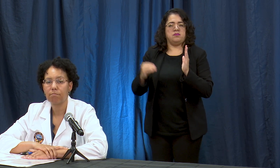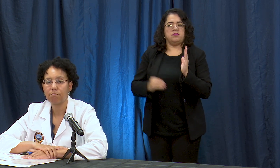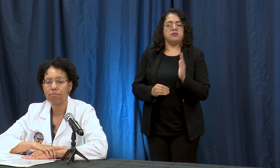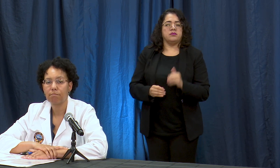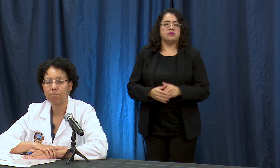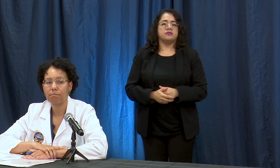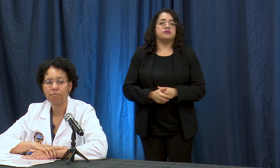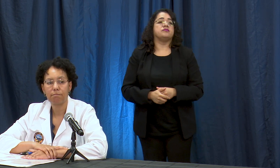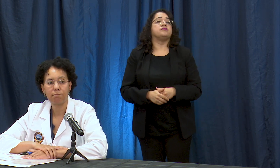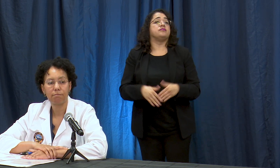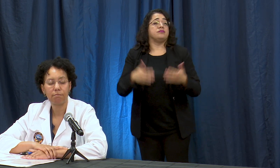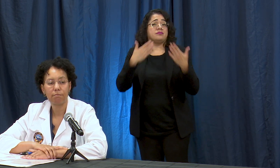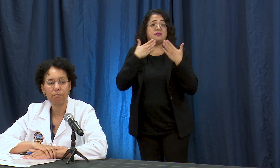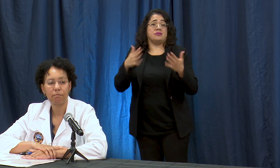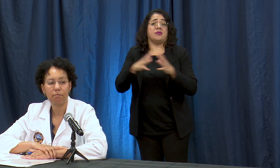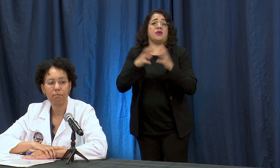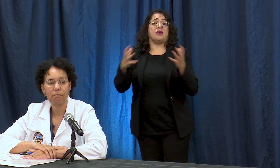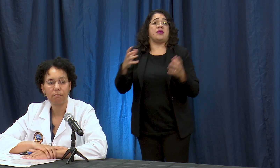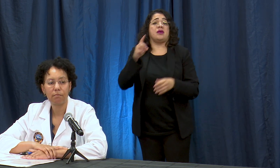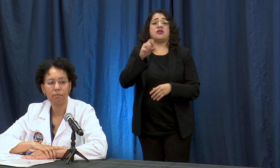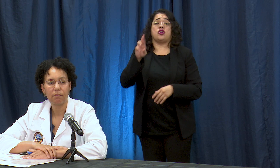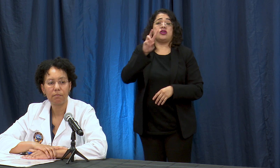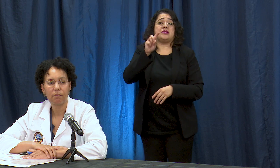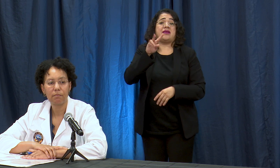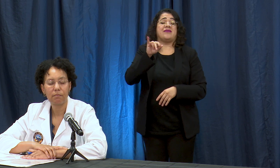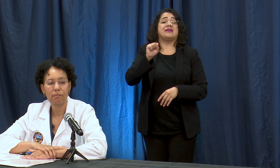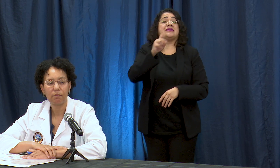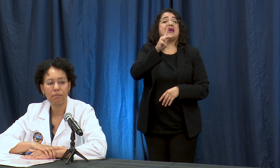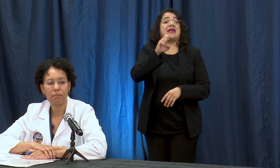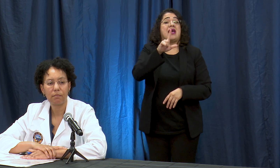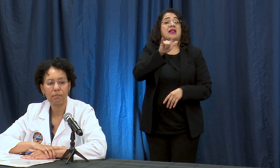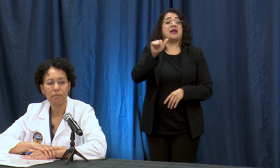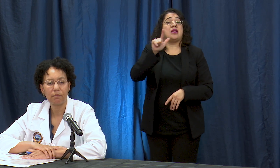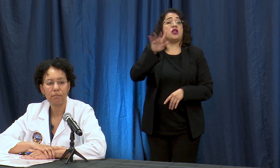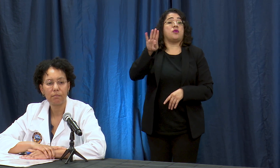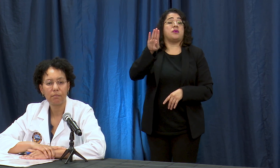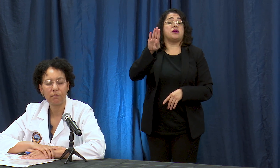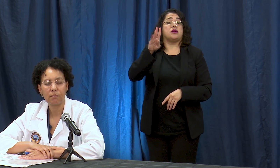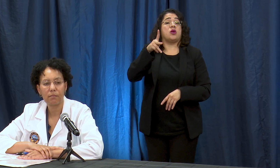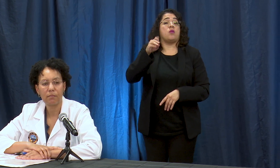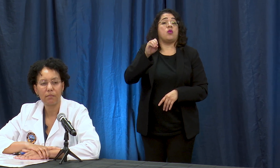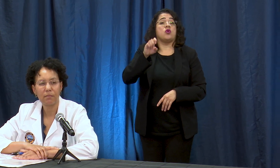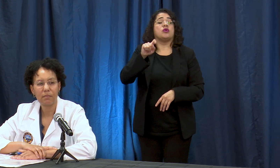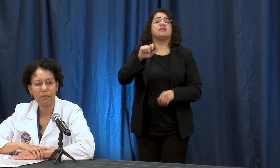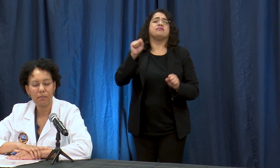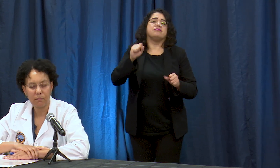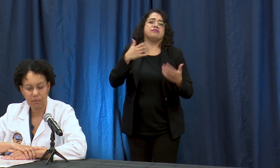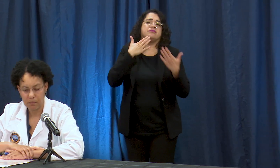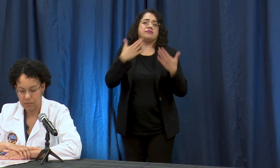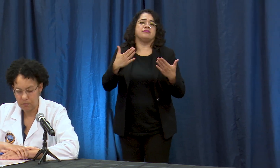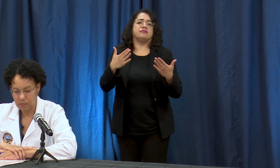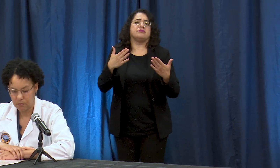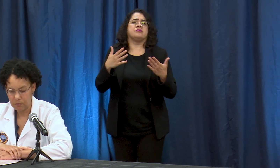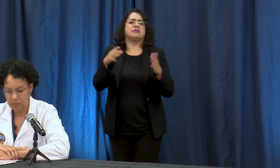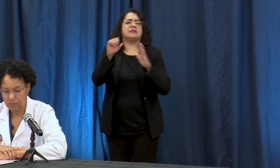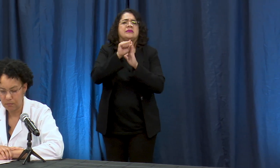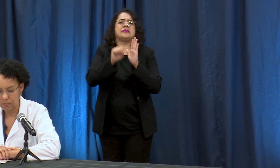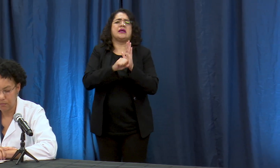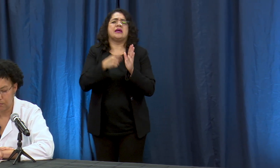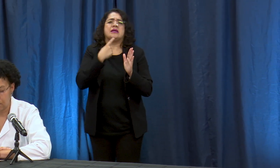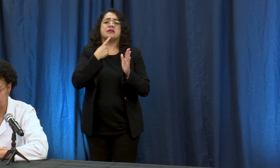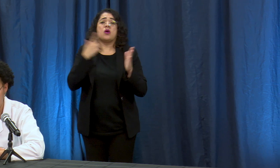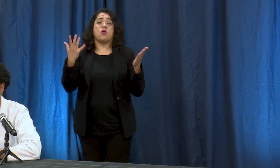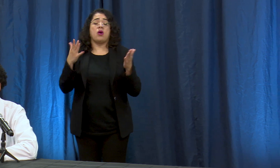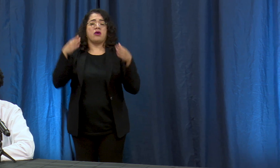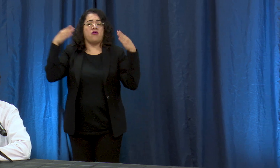All right. Thank you very much, Dr. Davis. The next question is Kelly from the Long Beach Post. Go ahead, Kelly. Yes, hi. The state today said it's